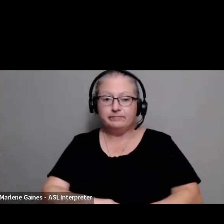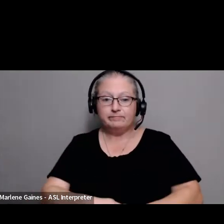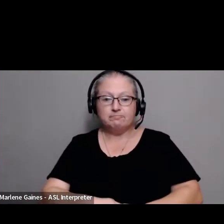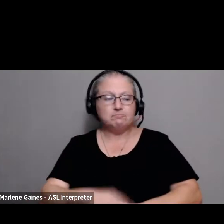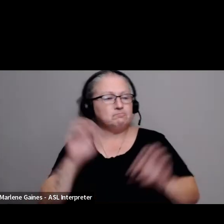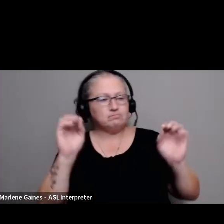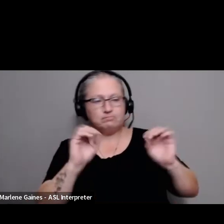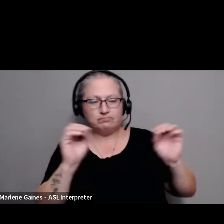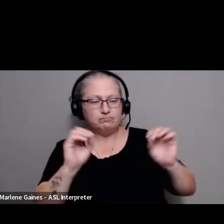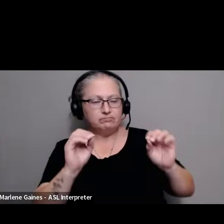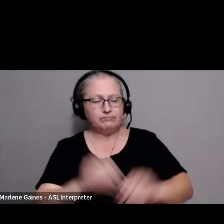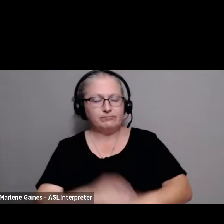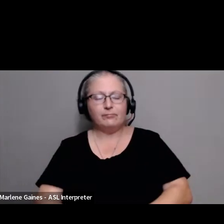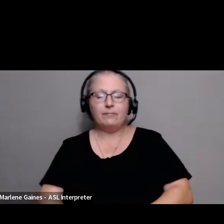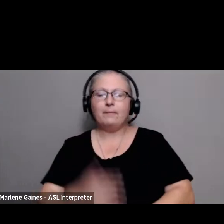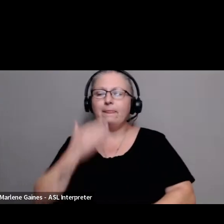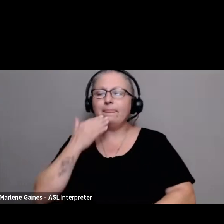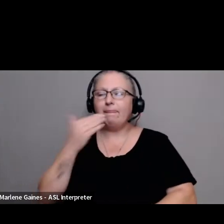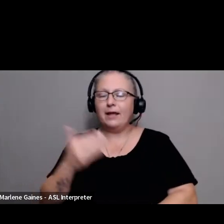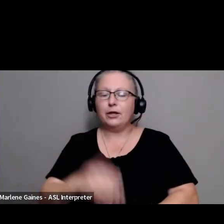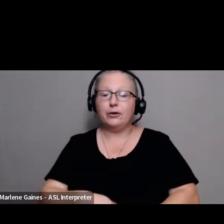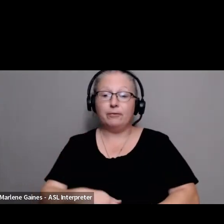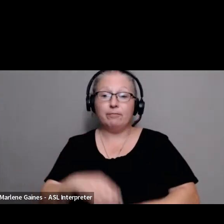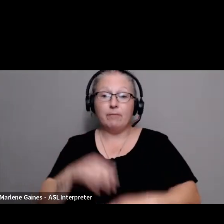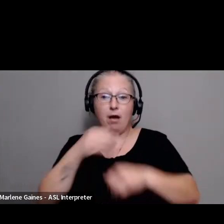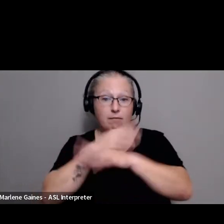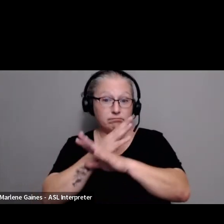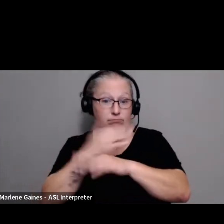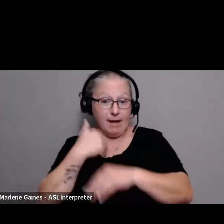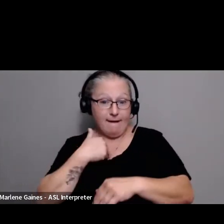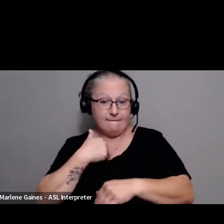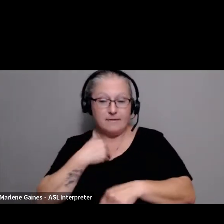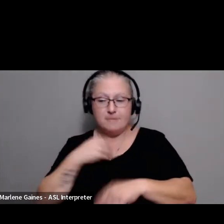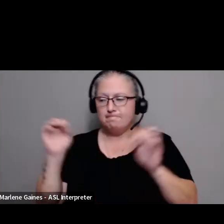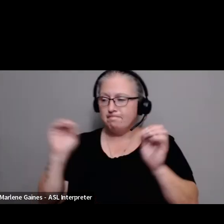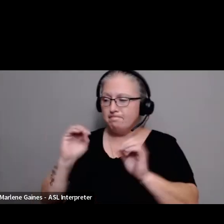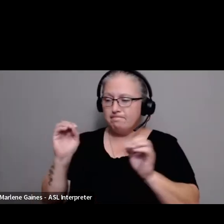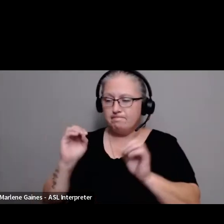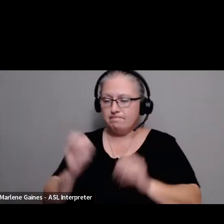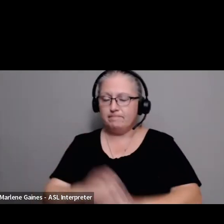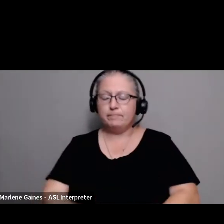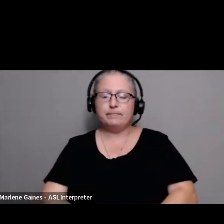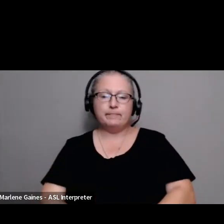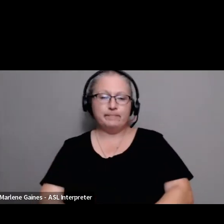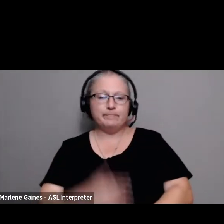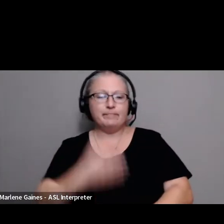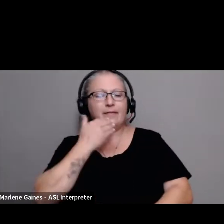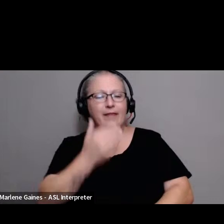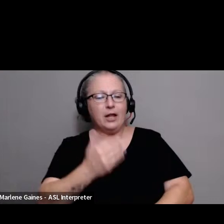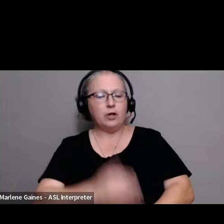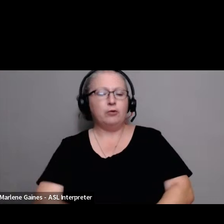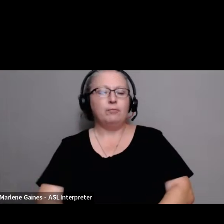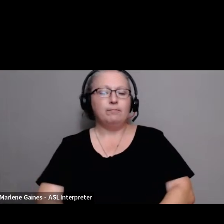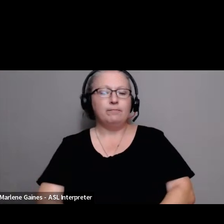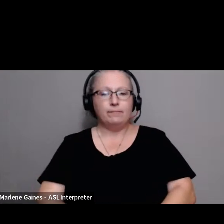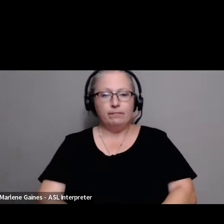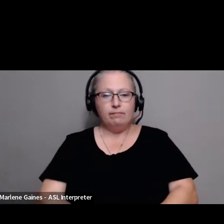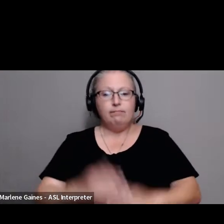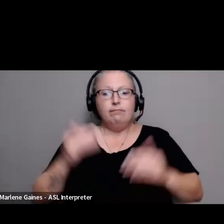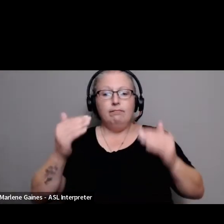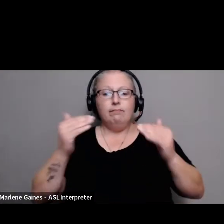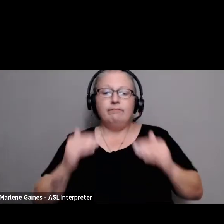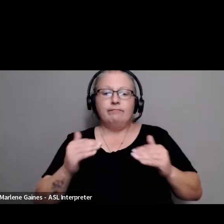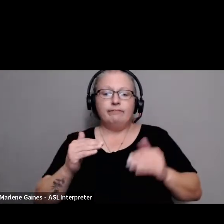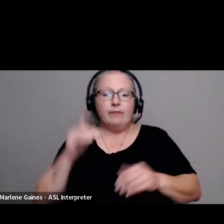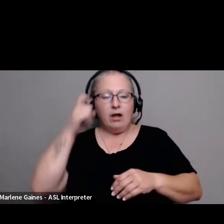this evening. Okay, great. Thank you. Anybody online? There are none. Okay, thank you. All right, going on to